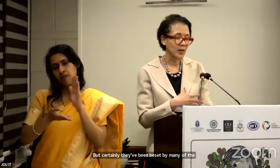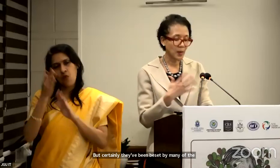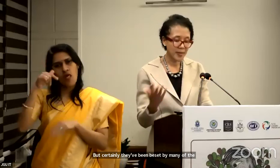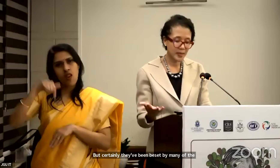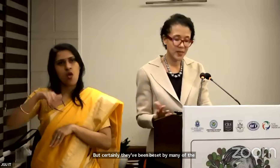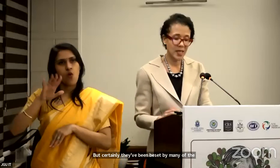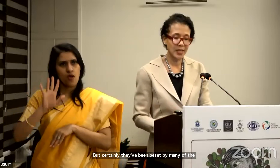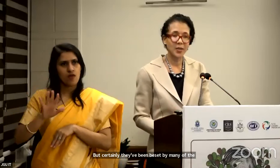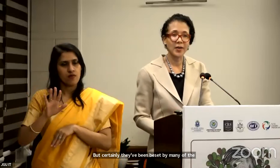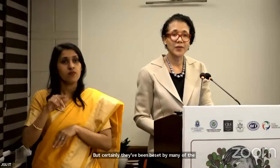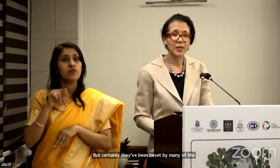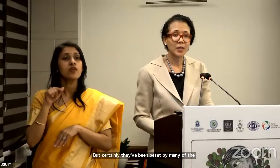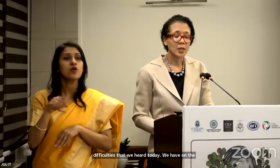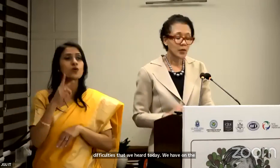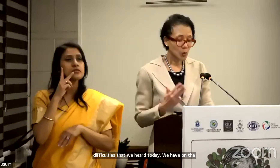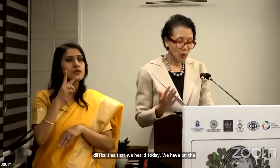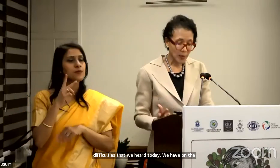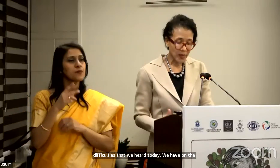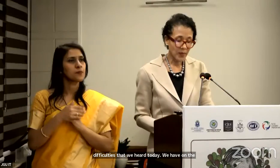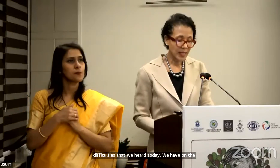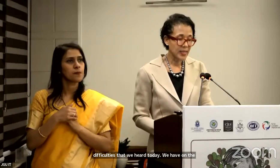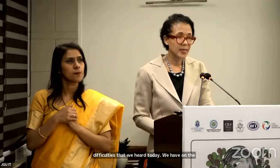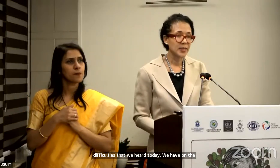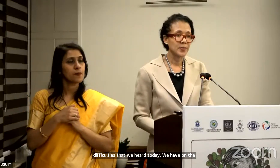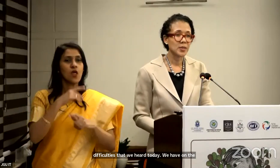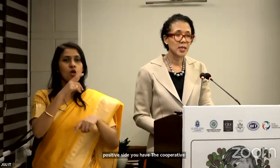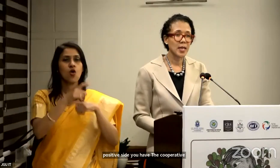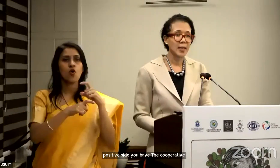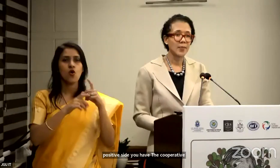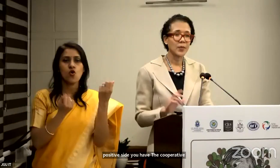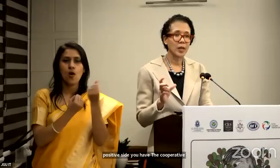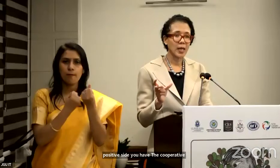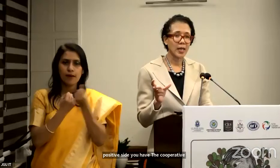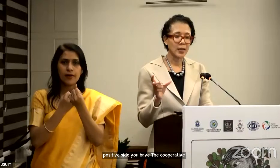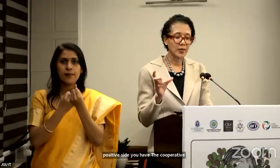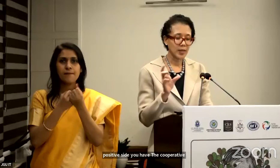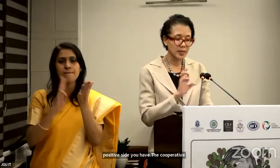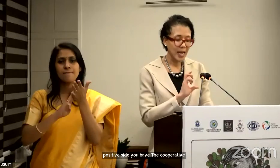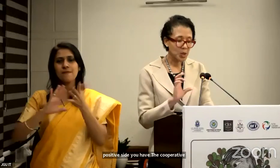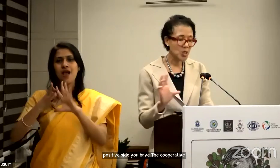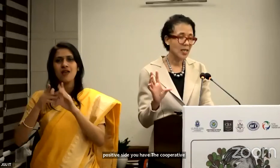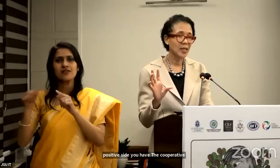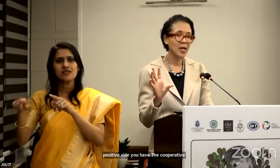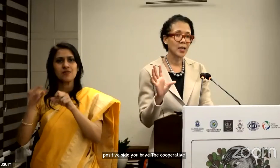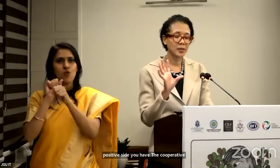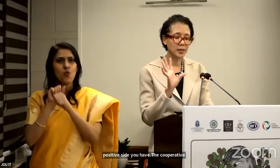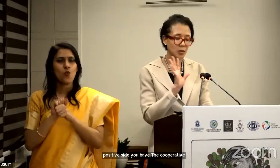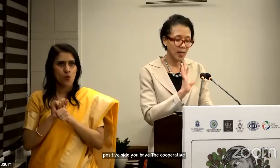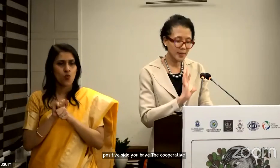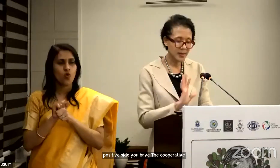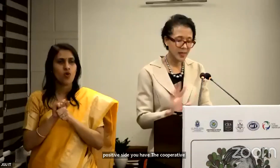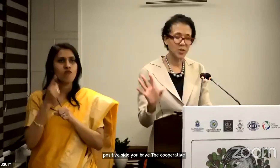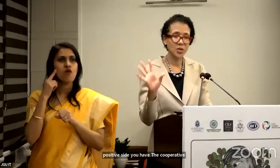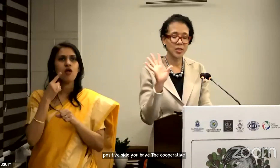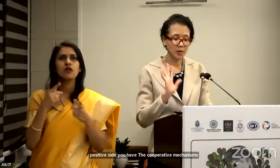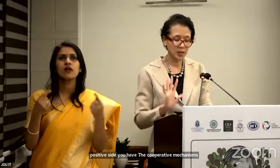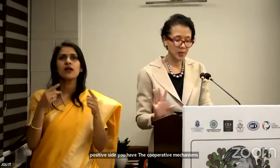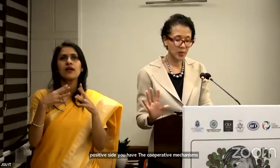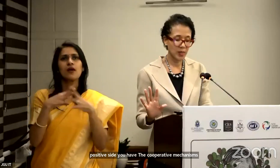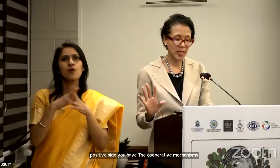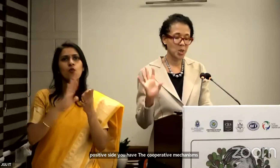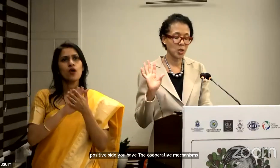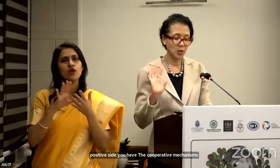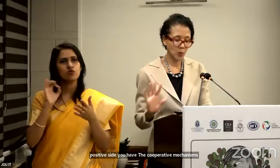have on the positive side, you have the cooperative mechanisms that establish dialogue across the WTO,